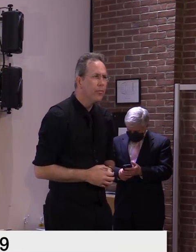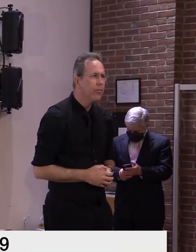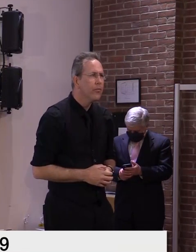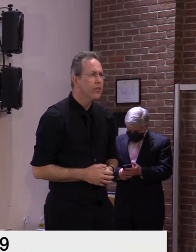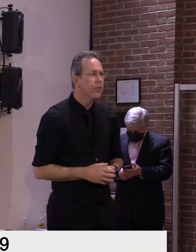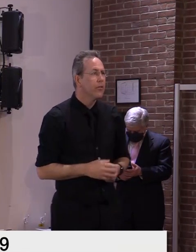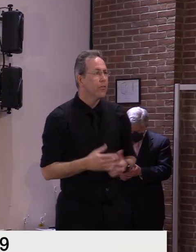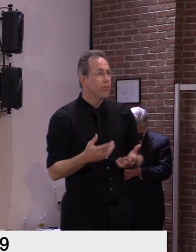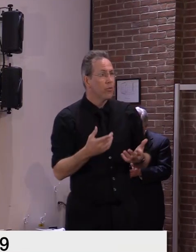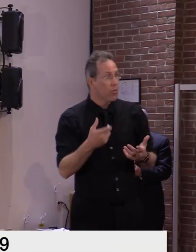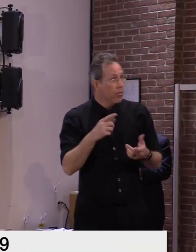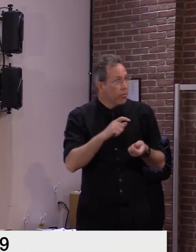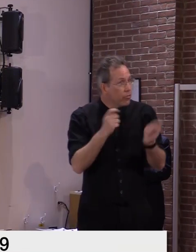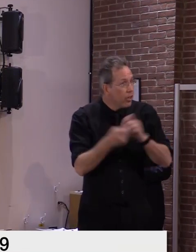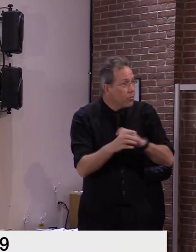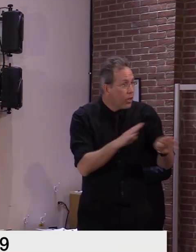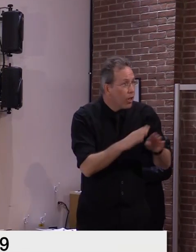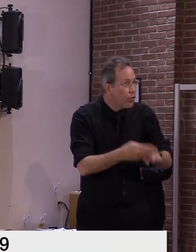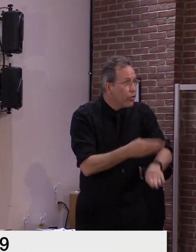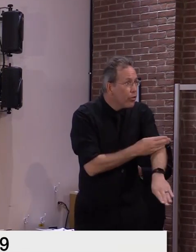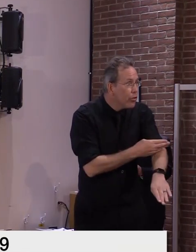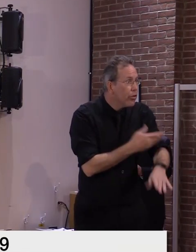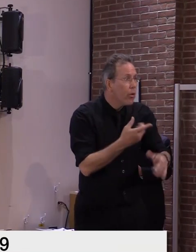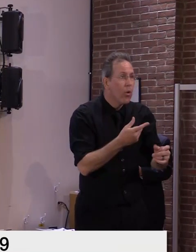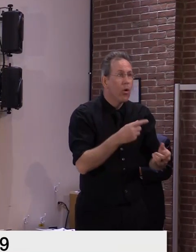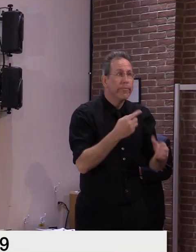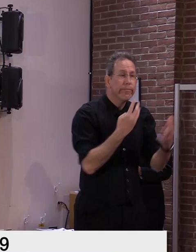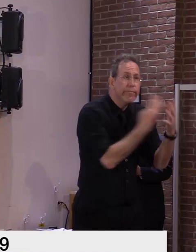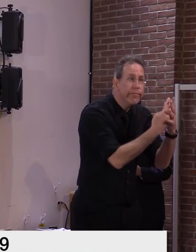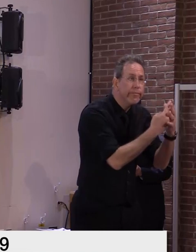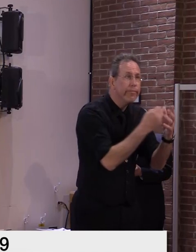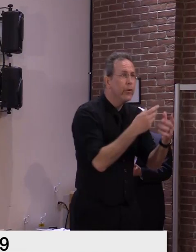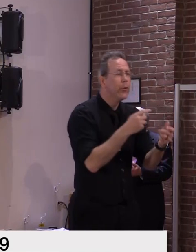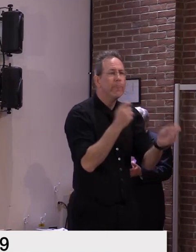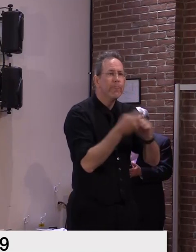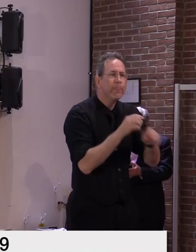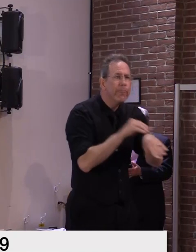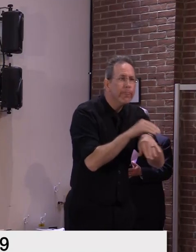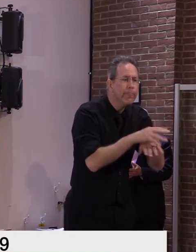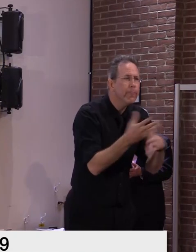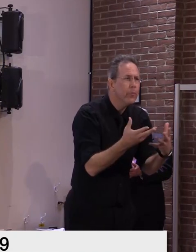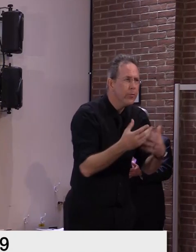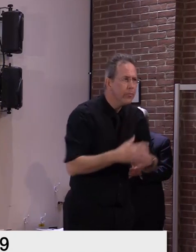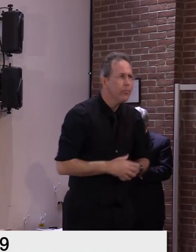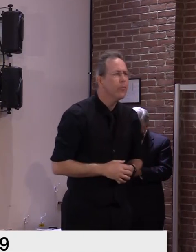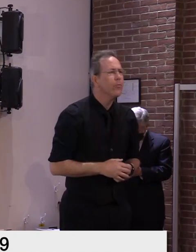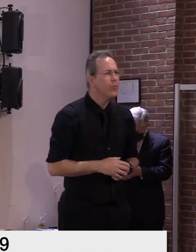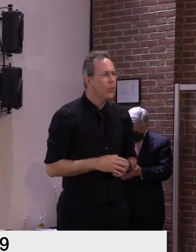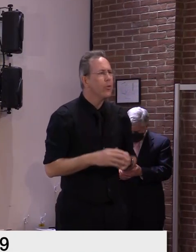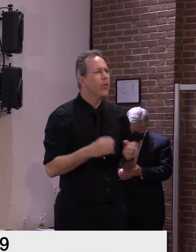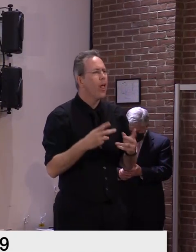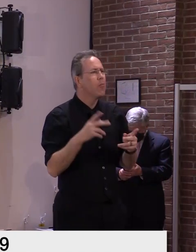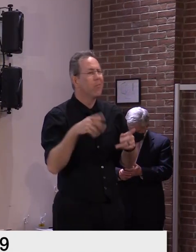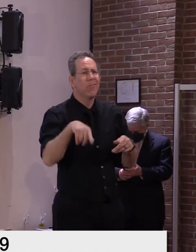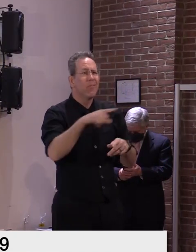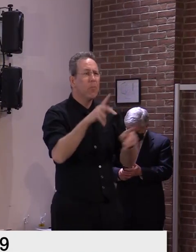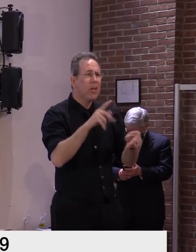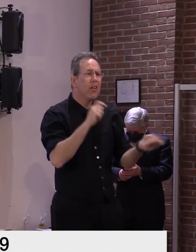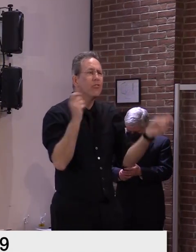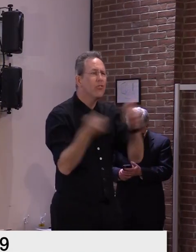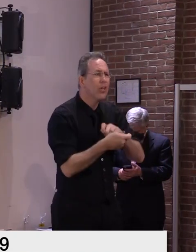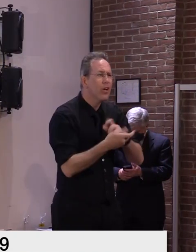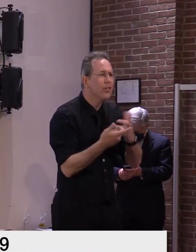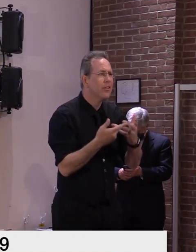time, understanding that people can change, and this may not be who they are at that point in time in